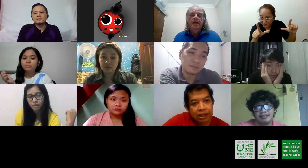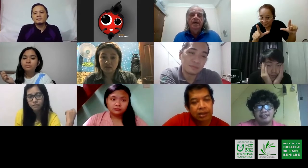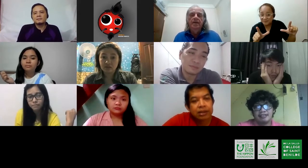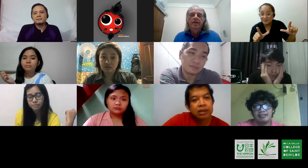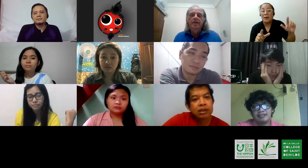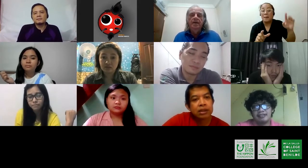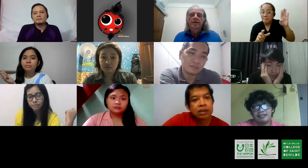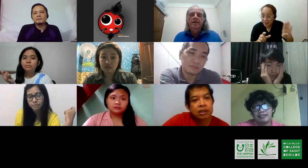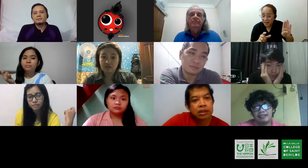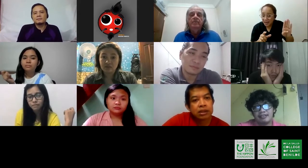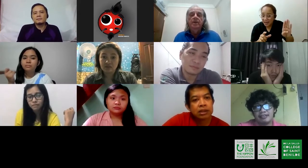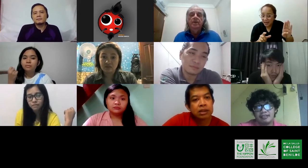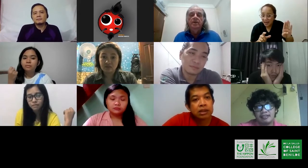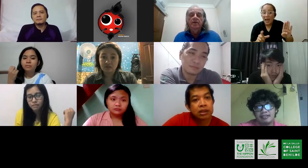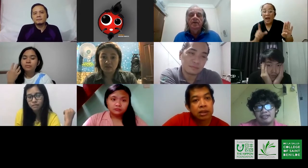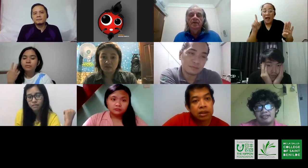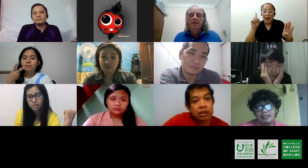B, a deaf community,